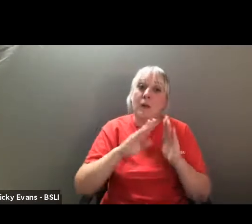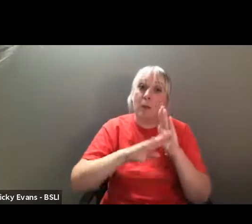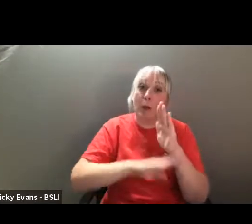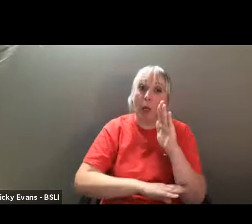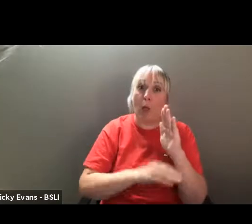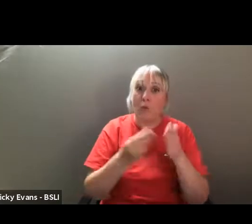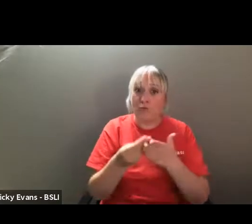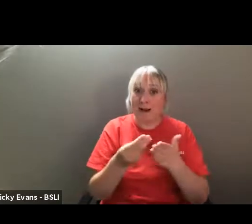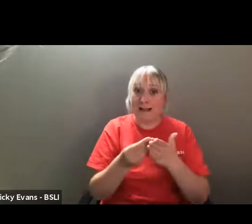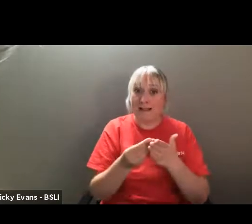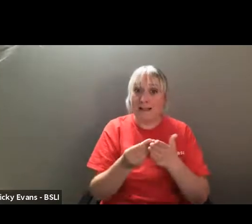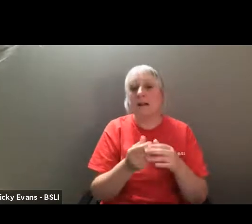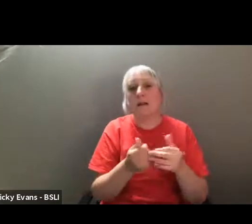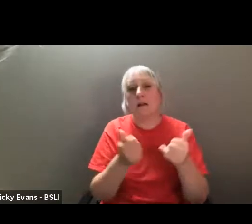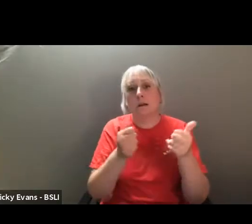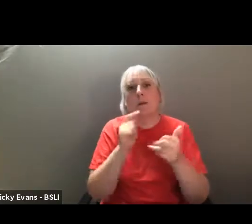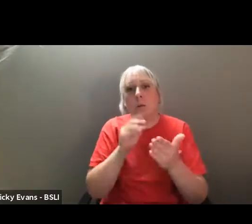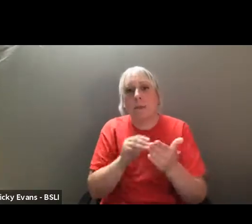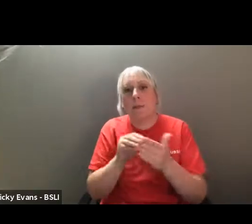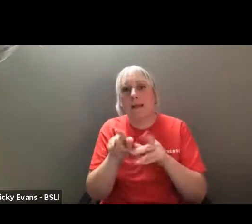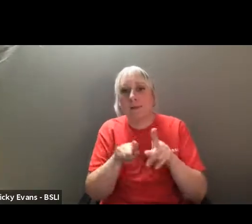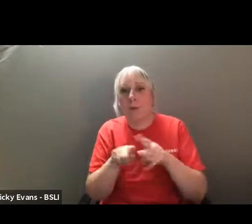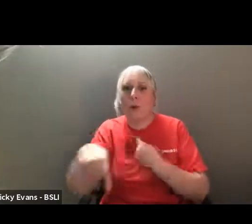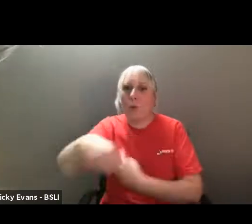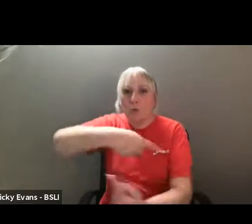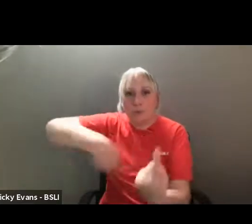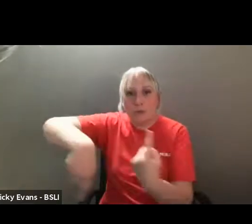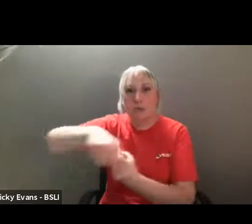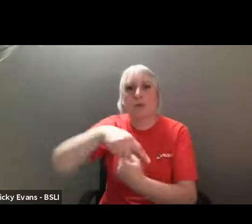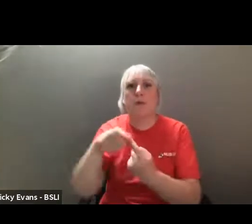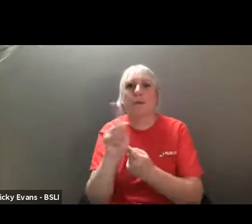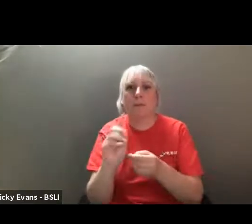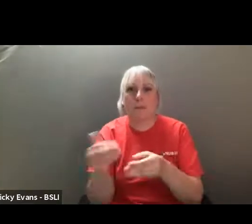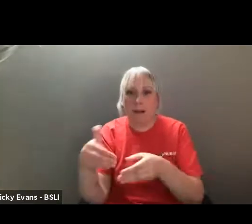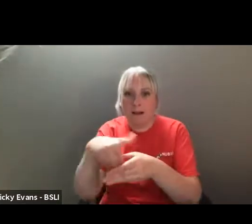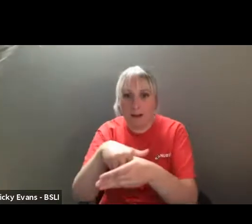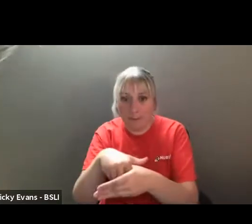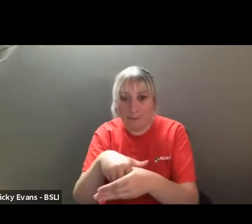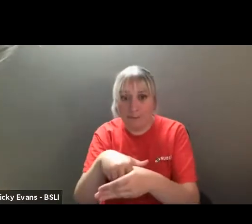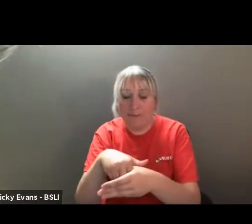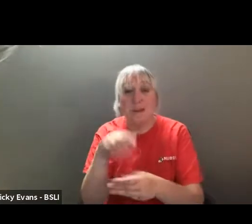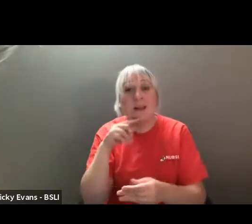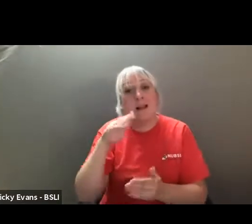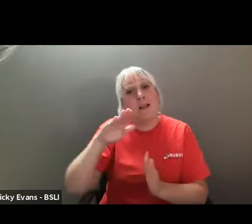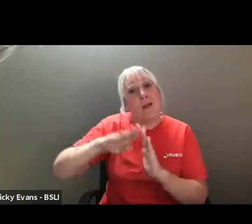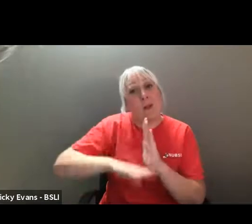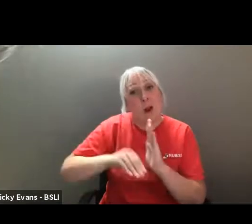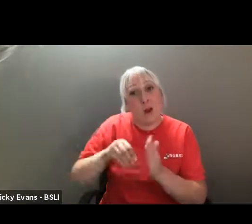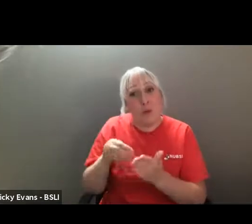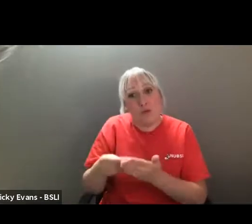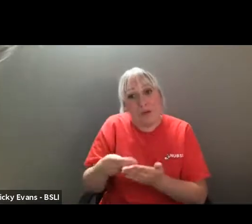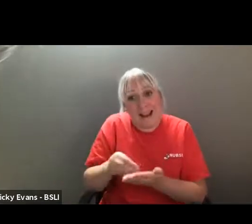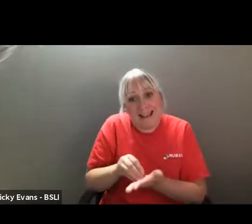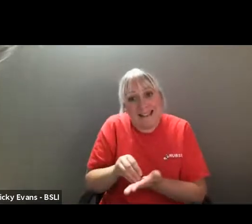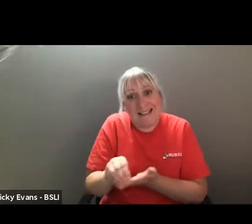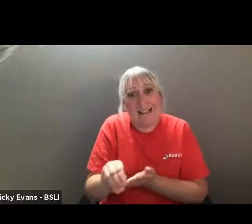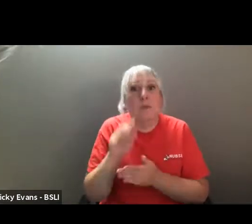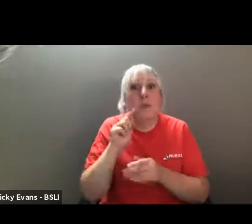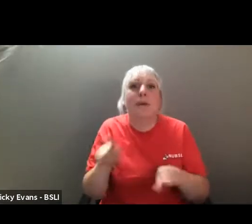which will be paid to the vast majority of those that are taking part. And that low rate is exactly the same as the